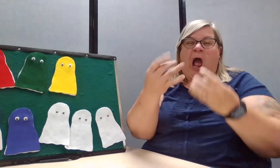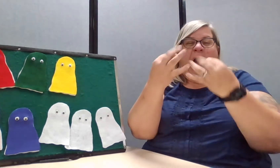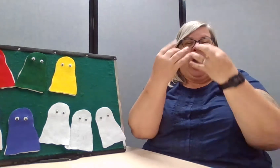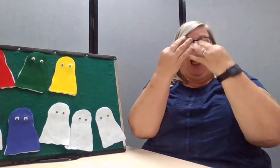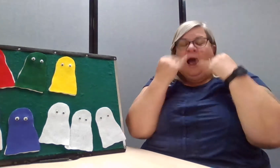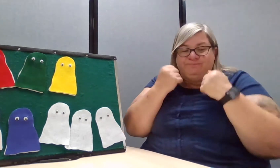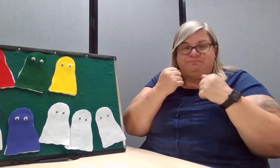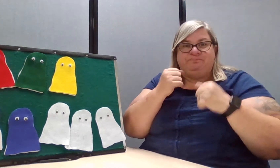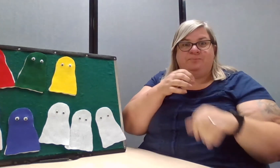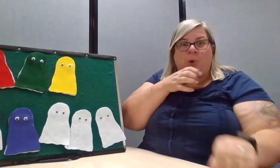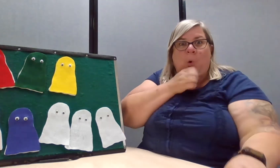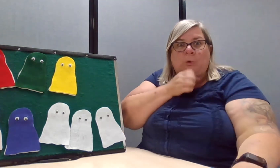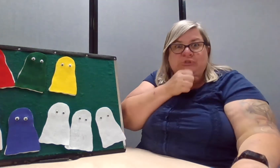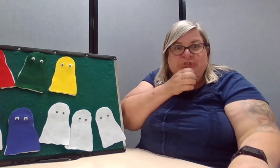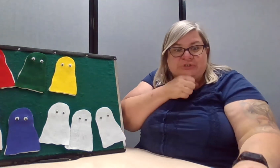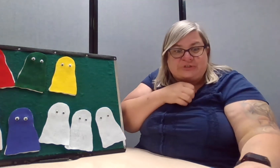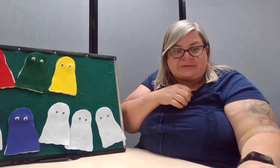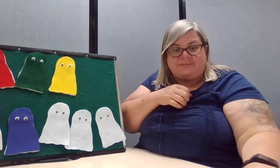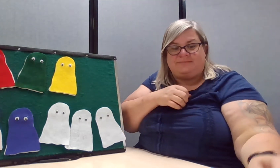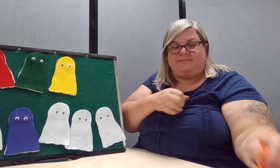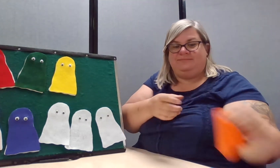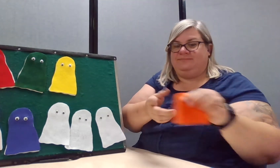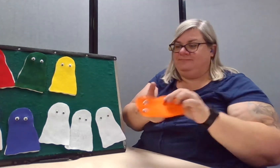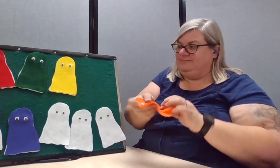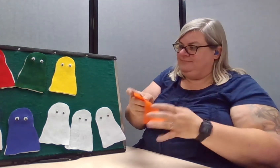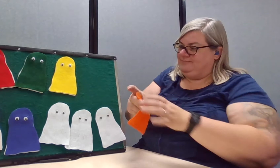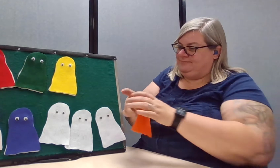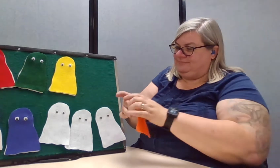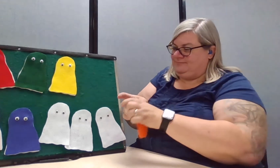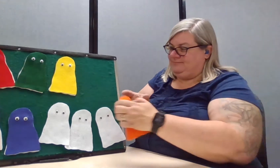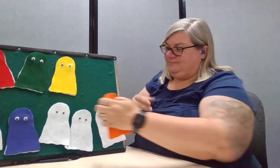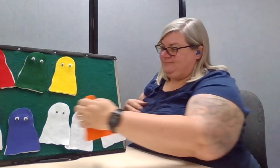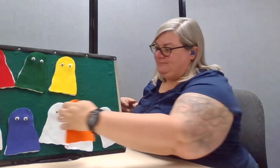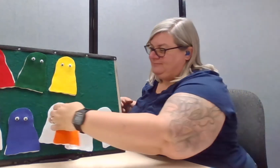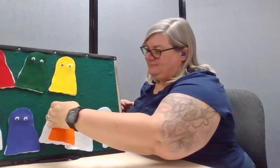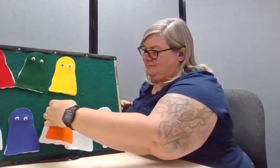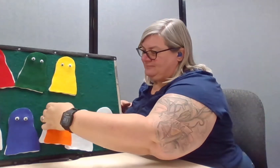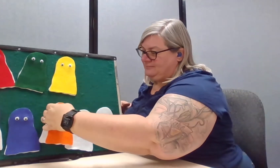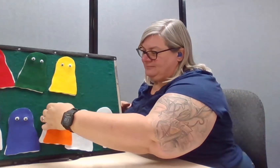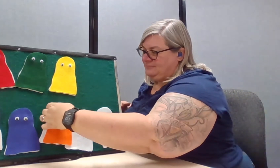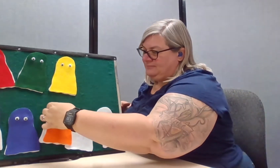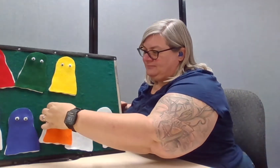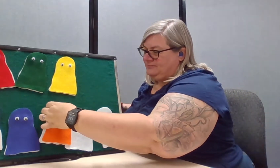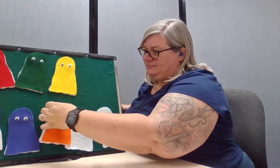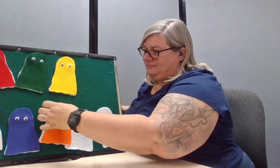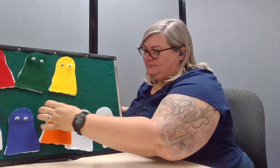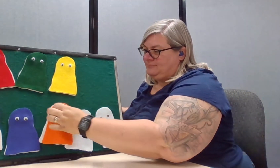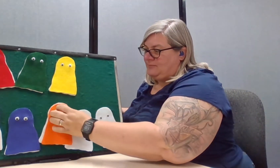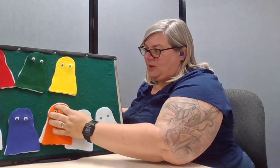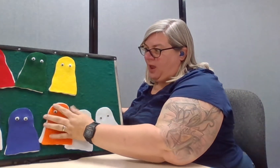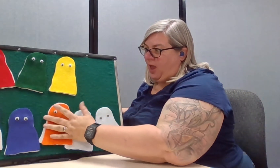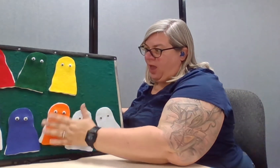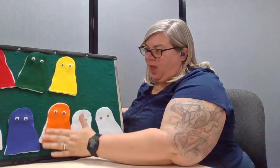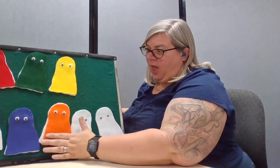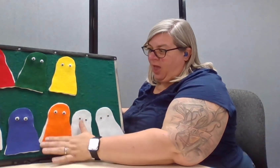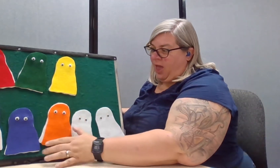and ate all of it and became, you guessed it, orange.